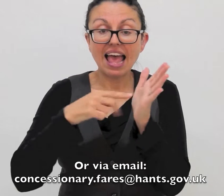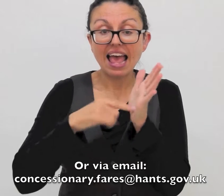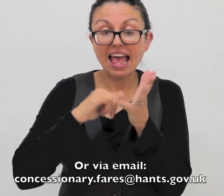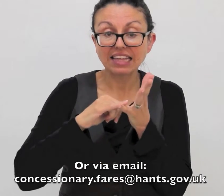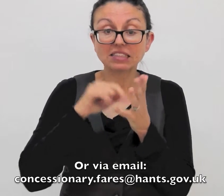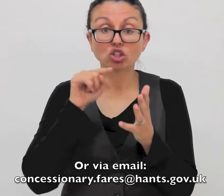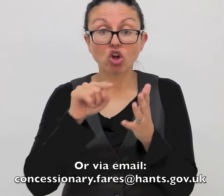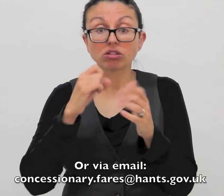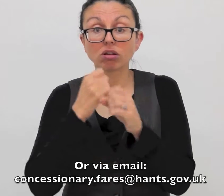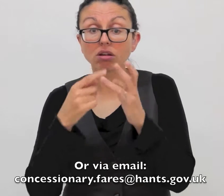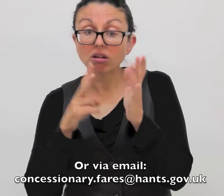concessionary.fares@hants.gov.uk.